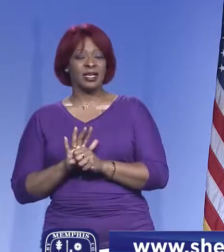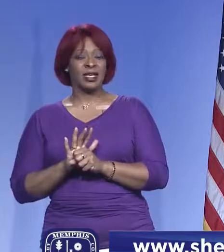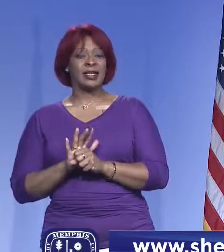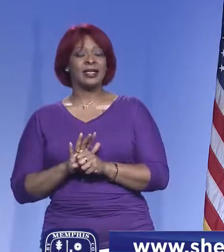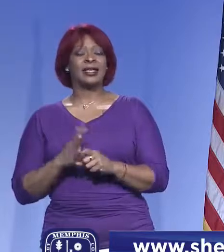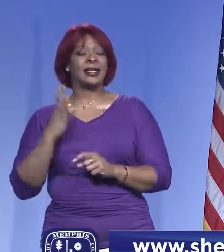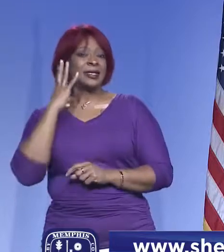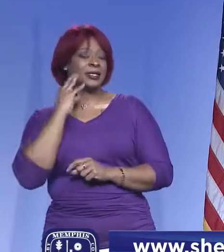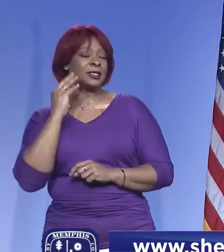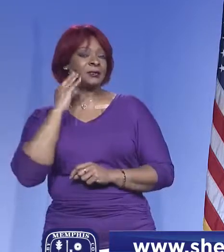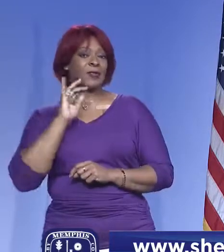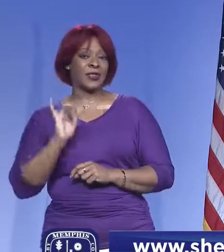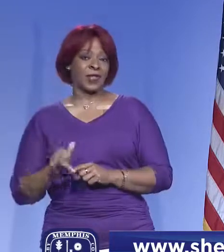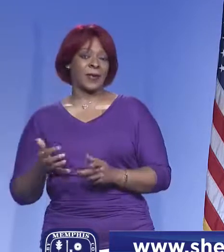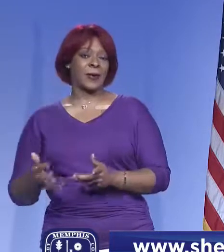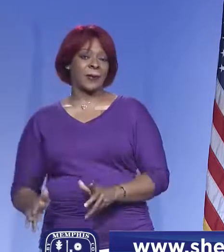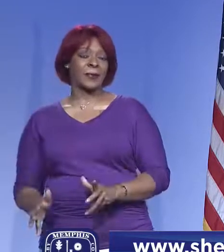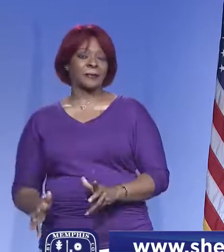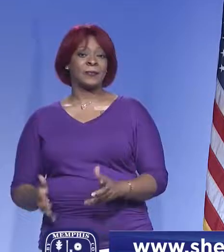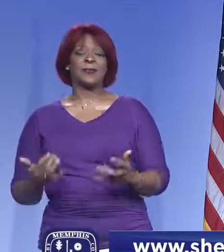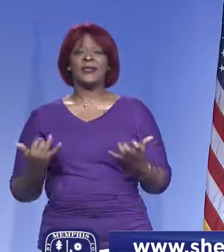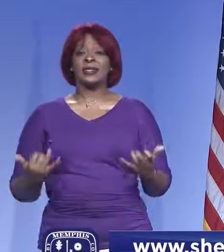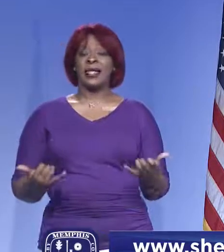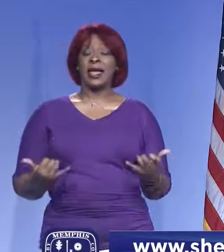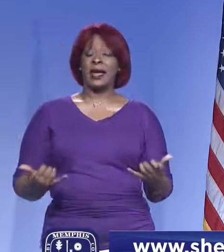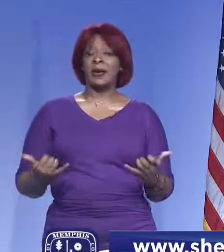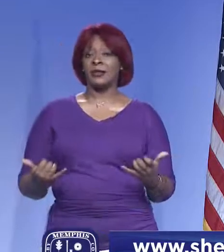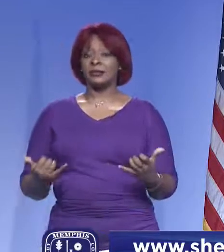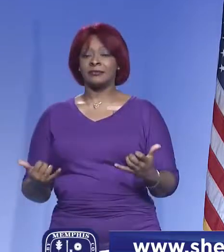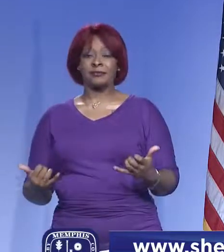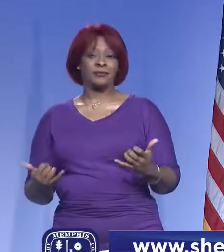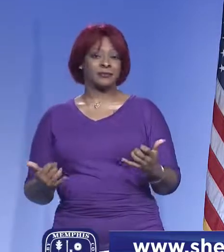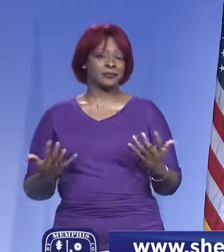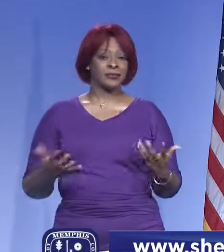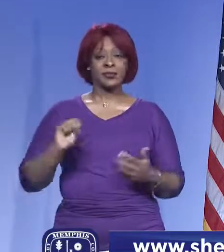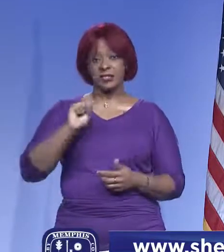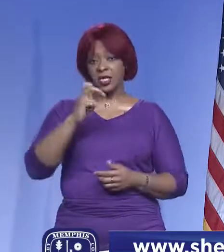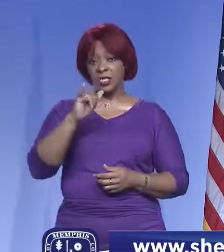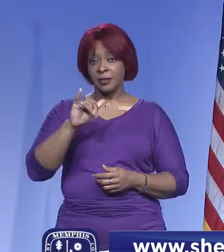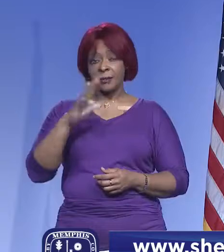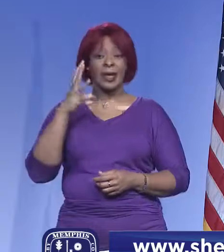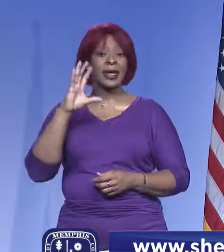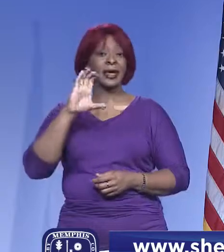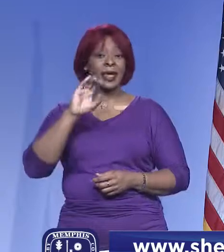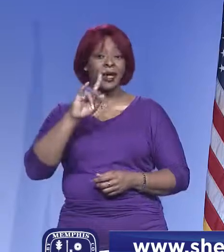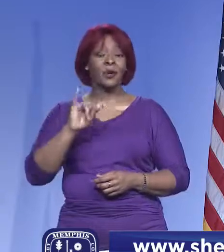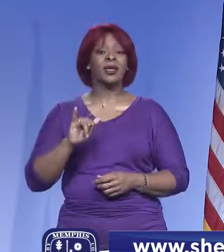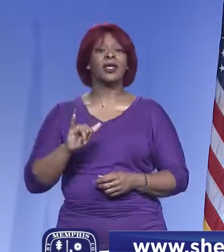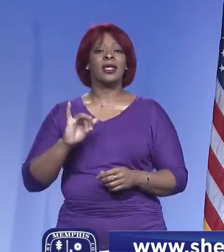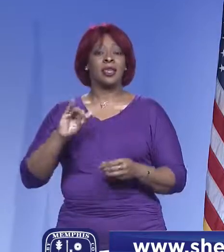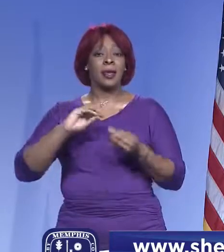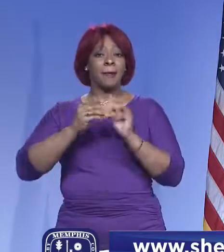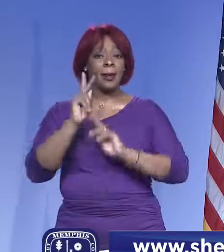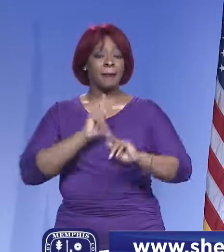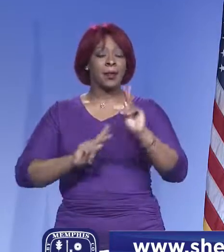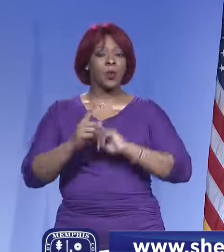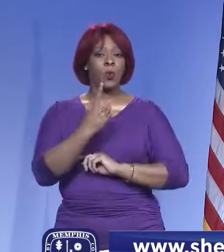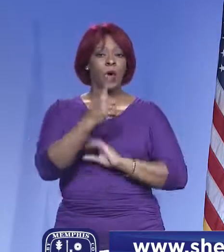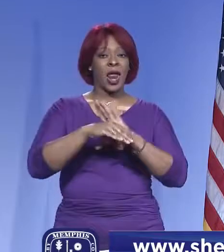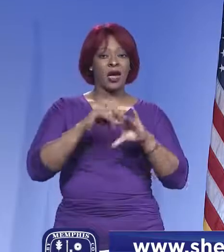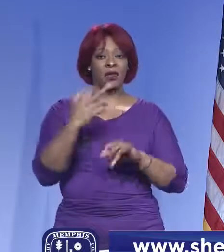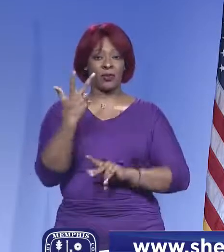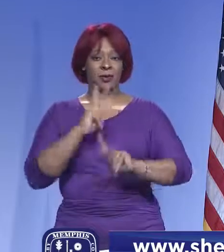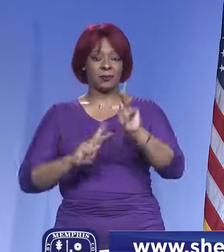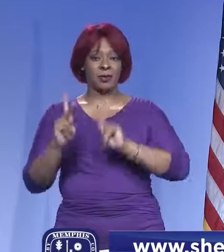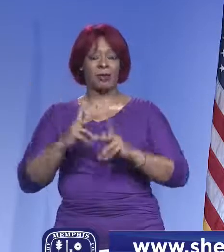have experienced that. So right now, we would say in Shelby County, the experience of the population is about 1 in 3 people